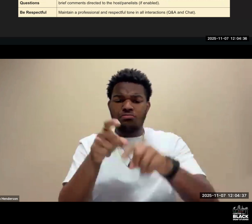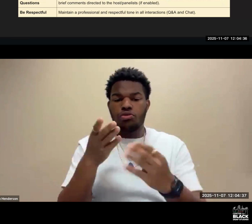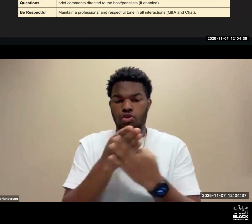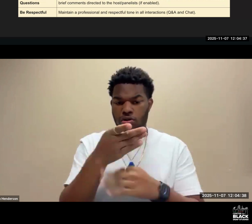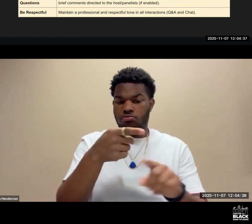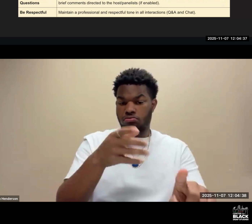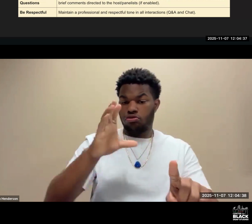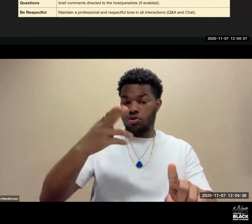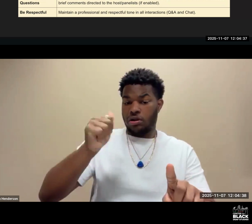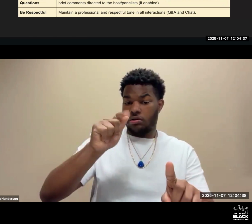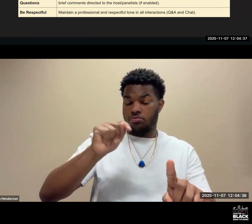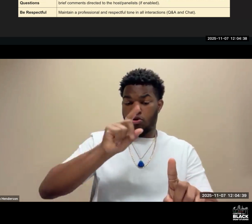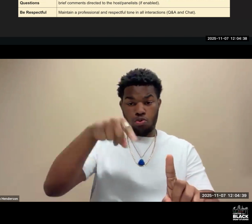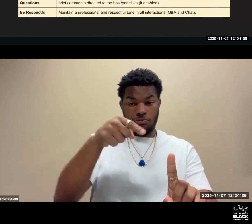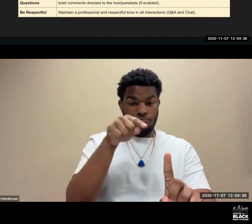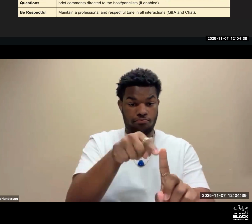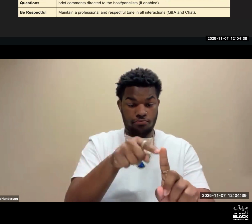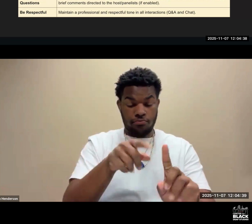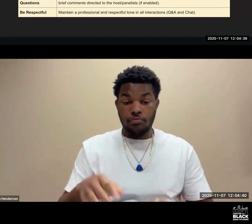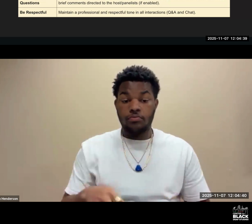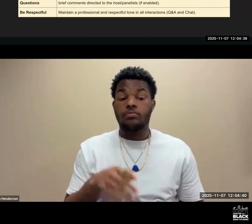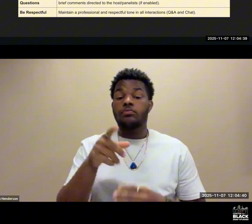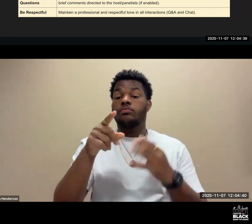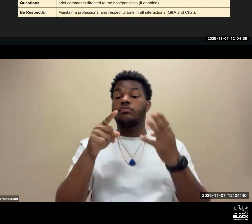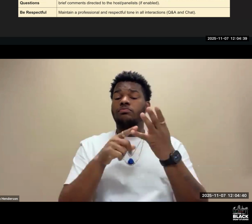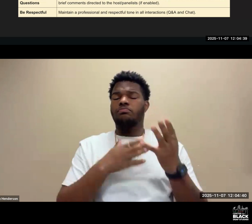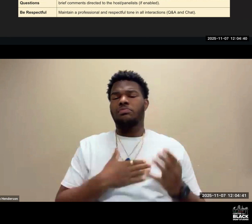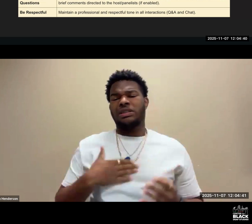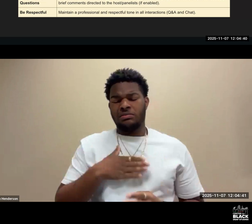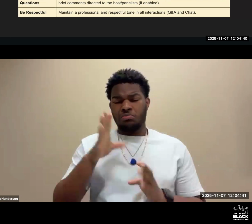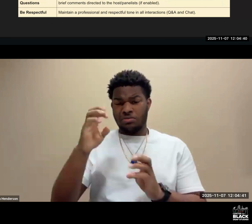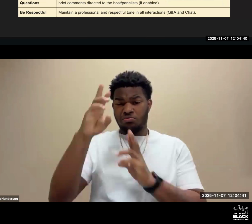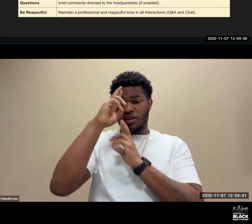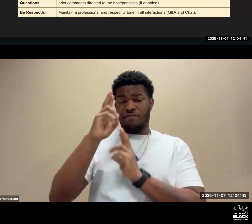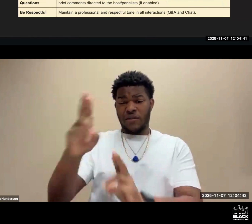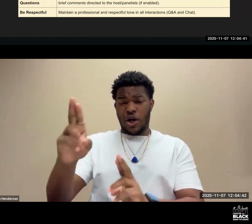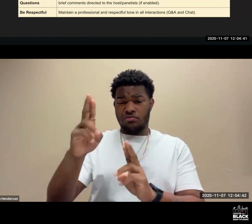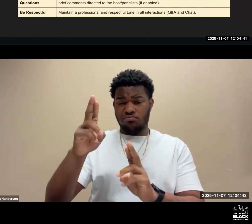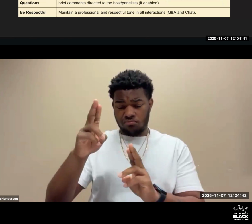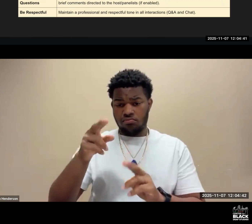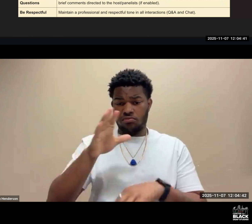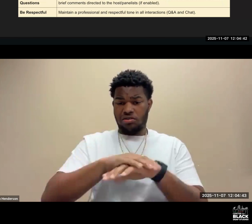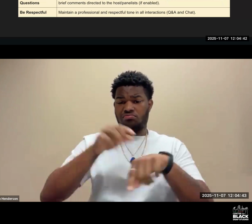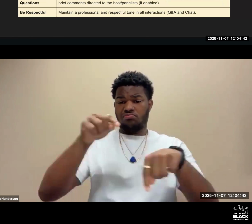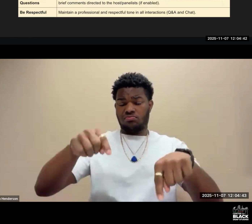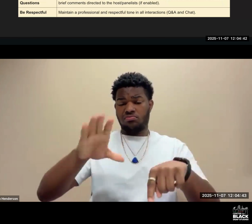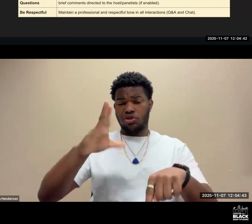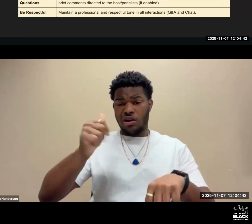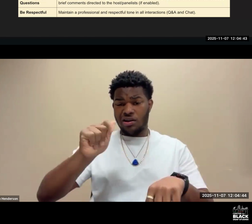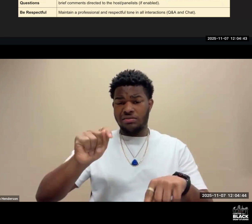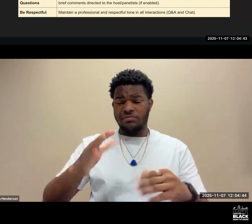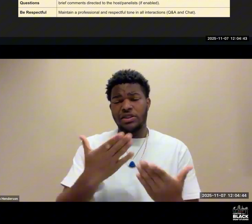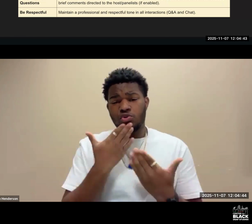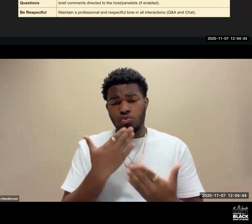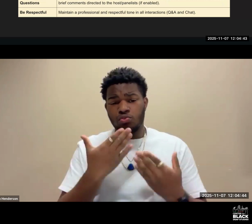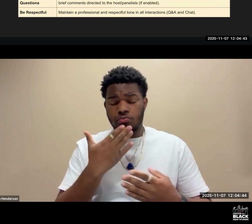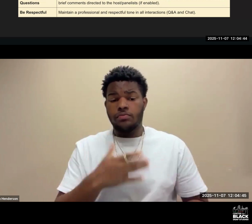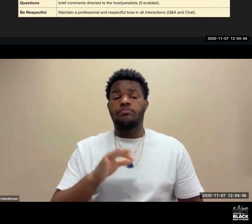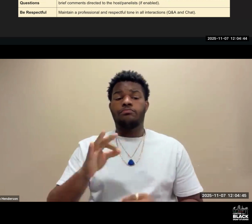As we mentioned, we will be having at the end of the presentation. Please use the Q&A feature, and if you have